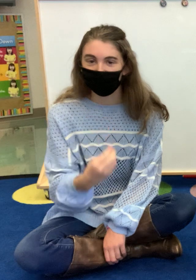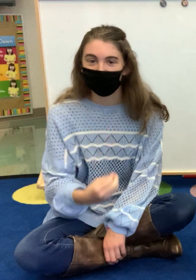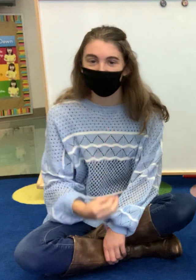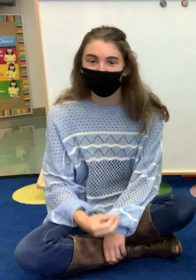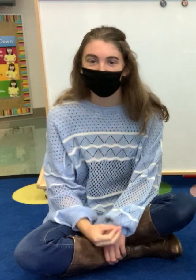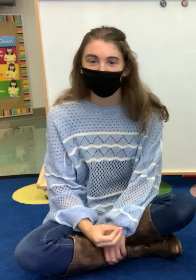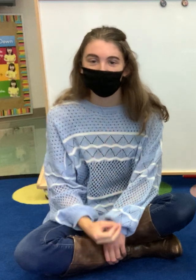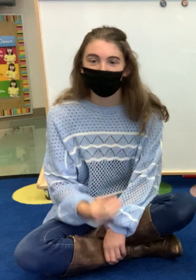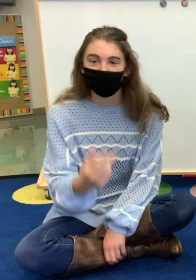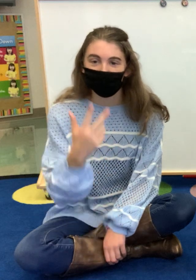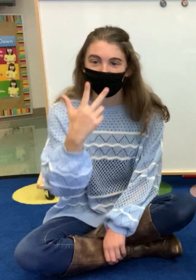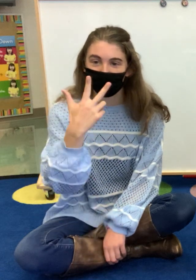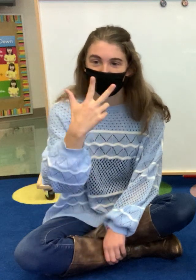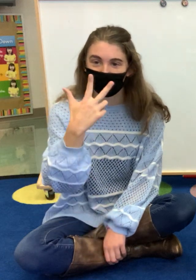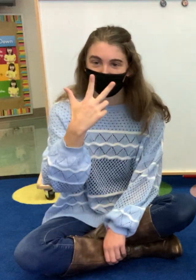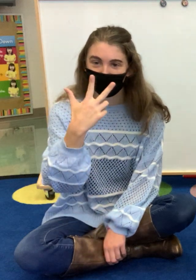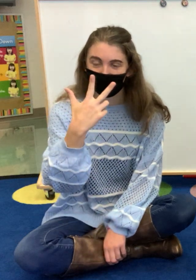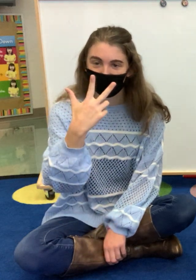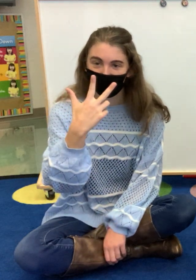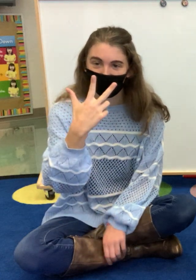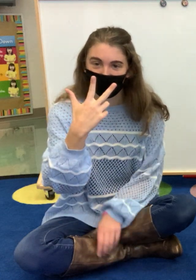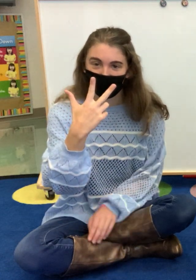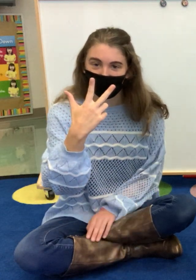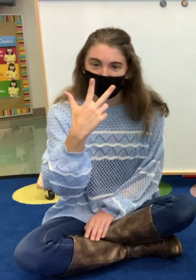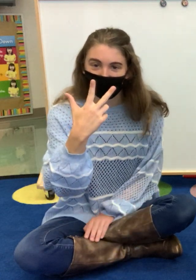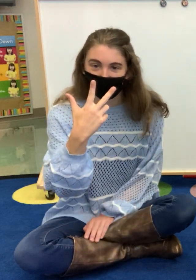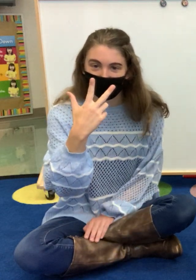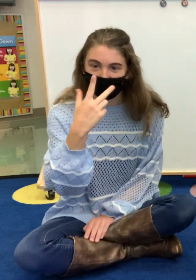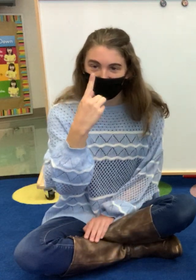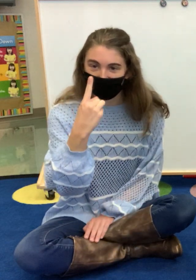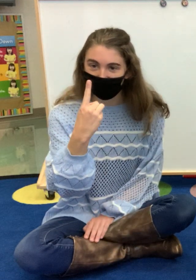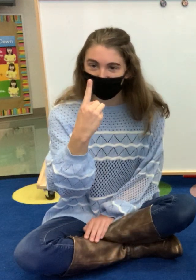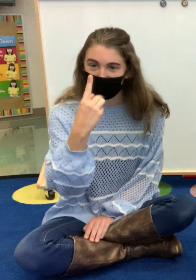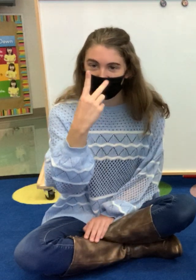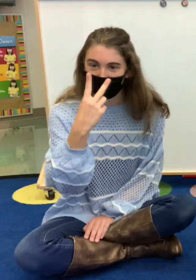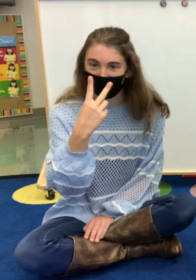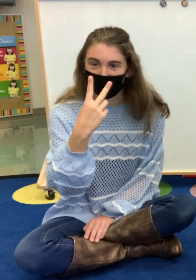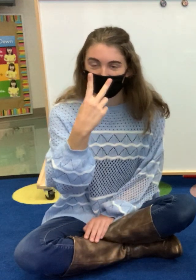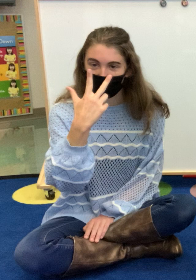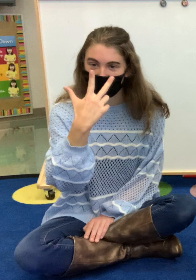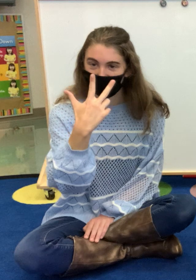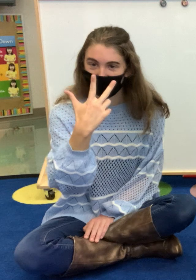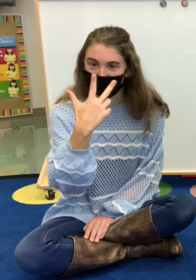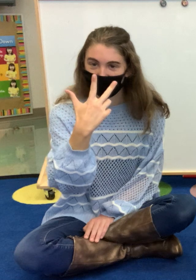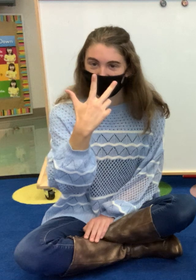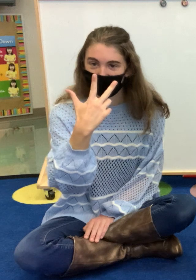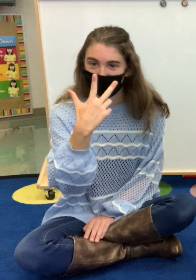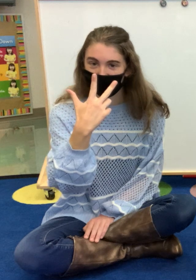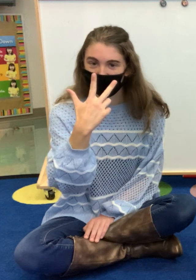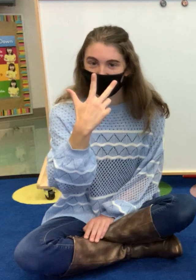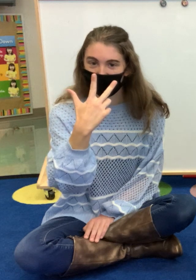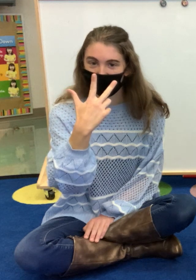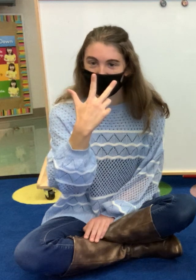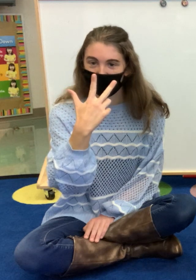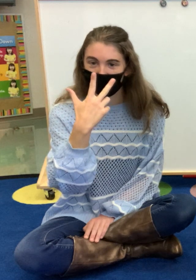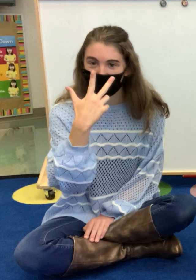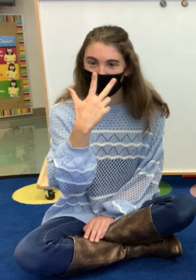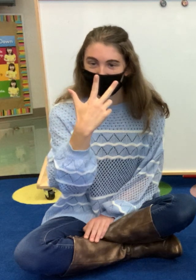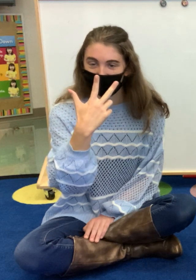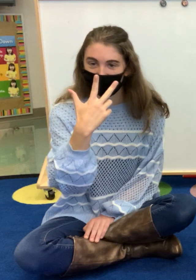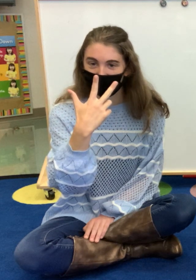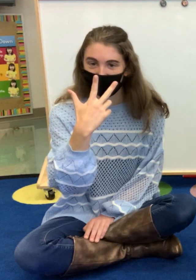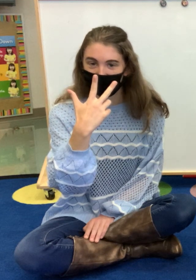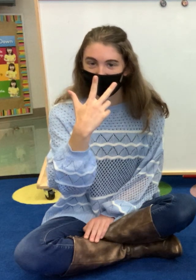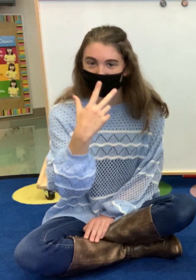job. Three, koalas dozing. One, two, three. Three